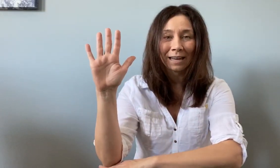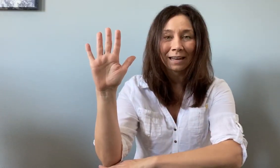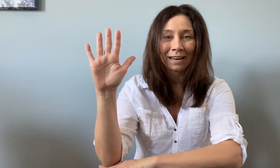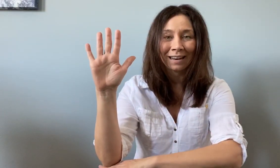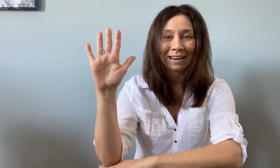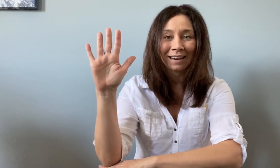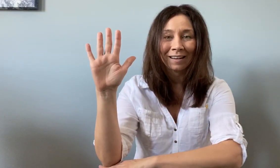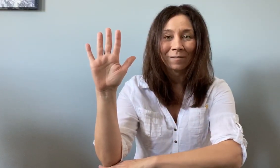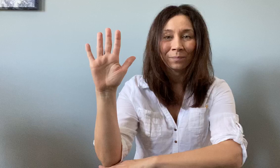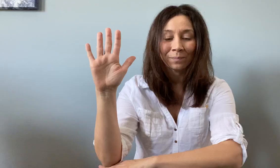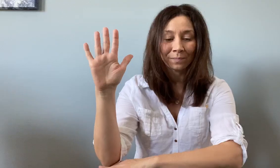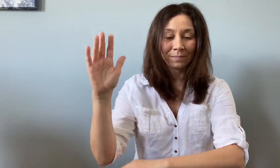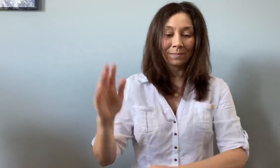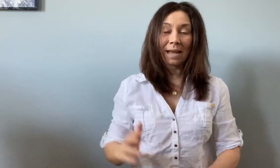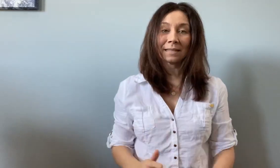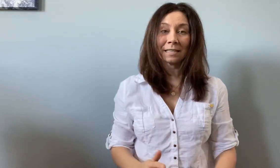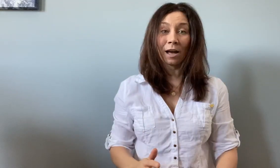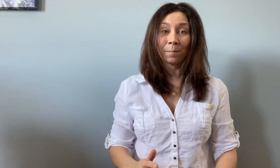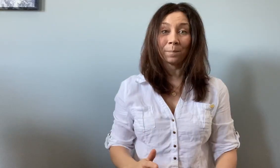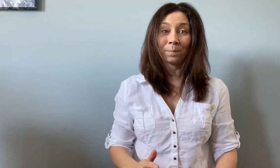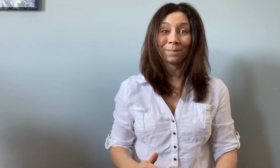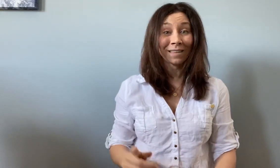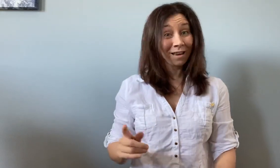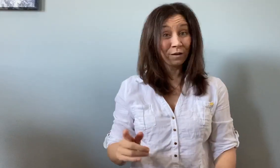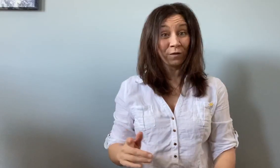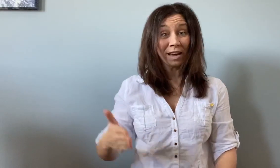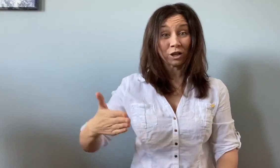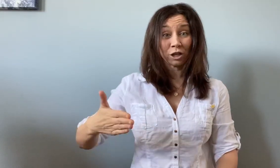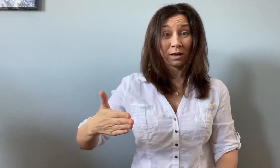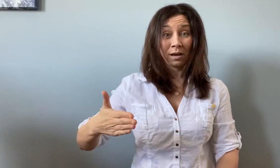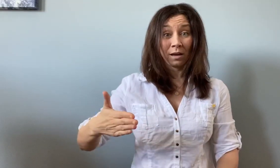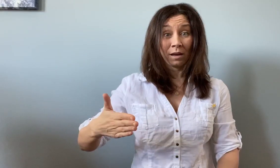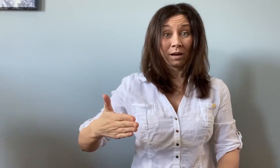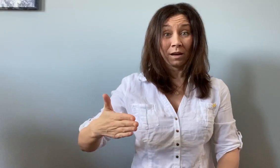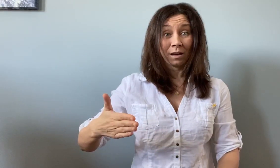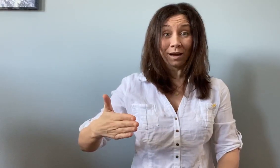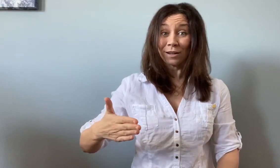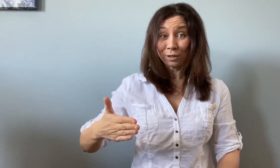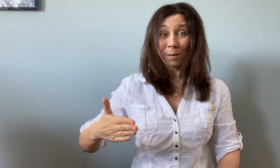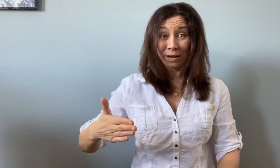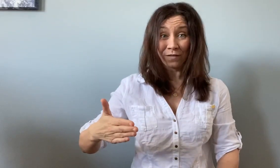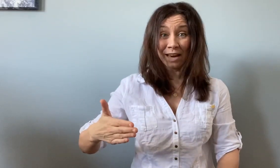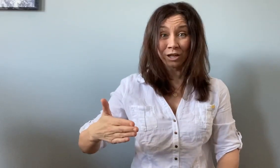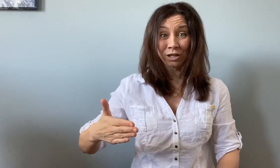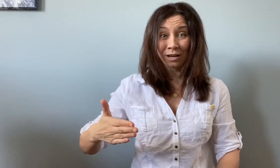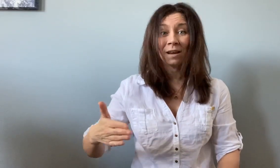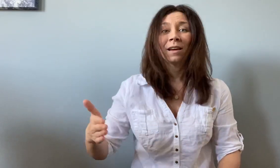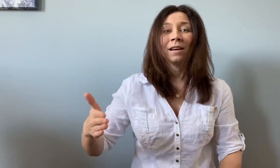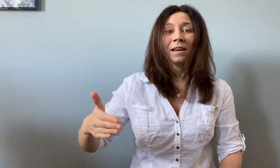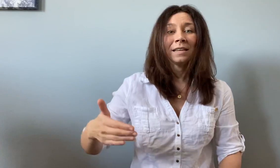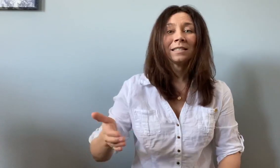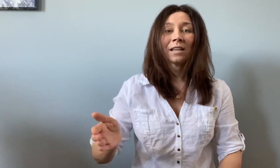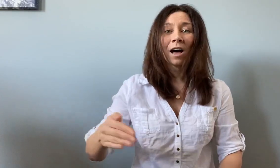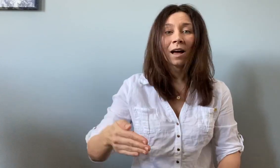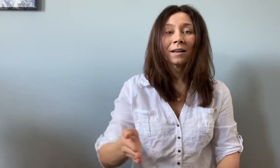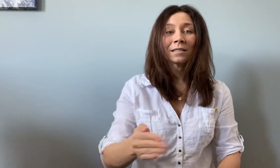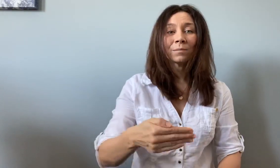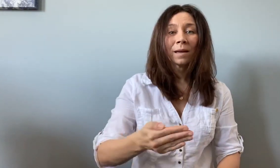mountain. Next up, fish. Got your swimming fish? He saw a